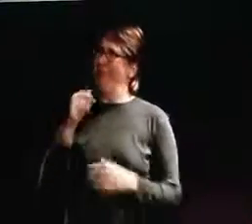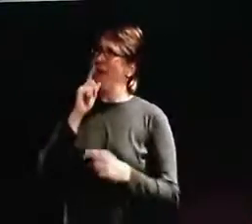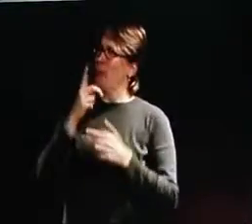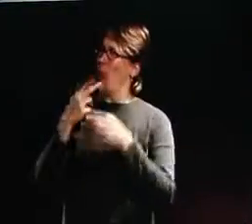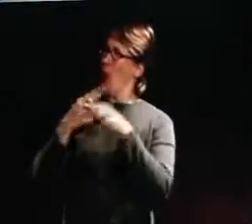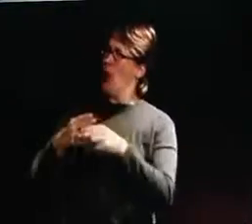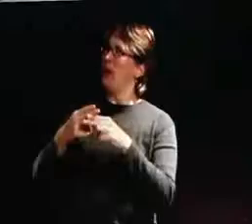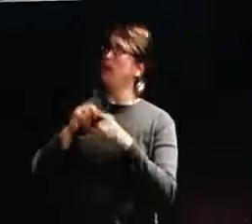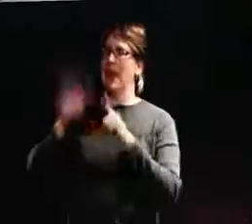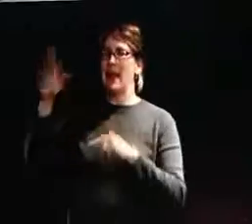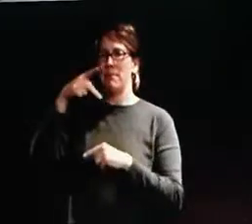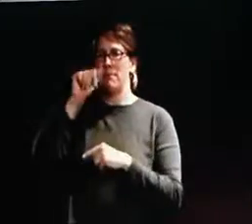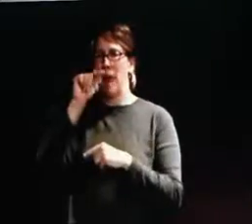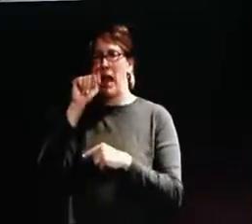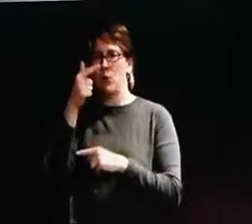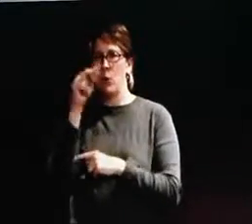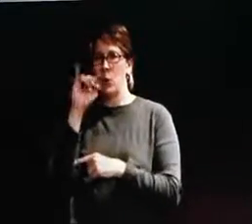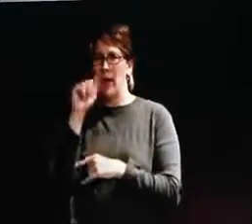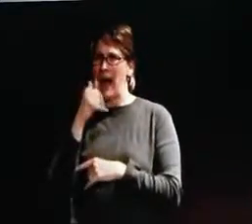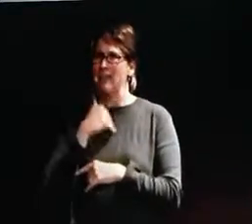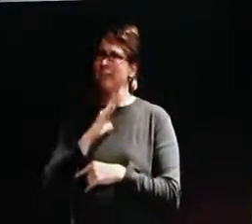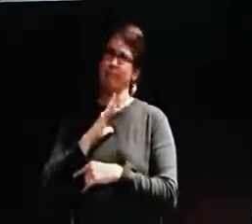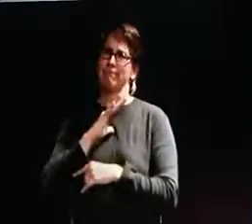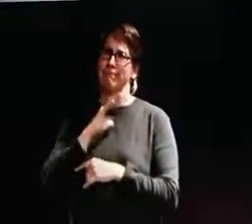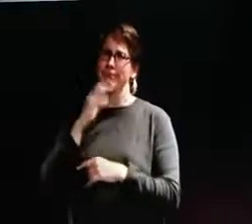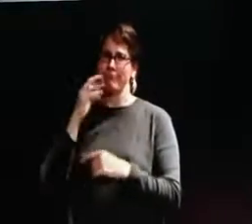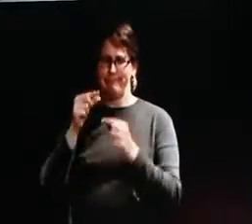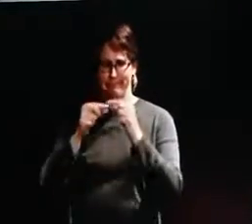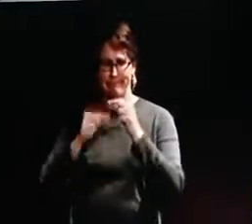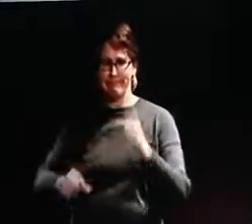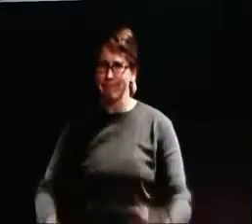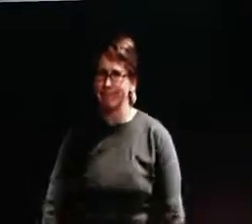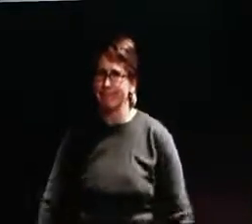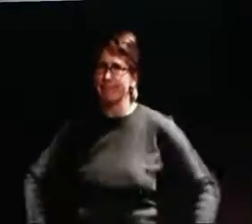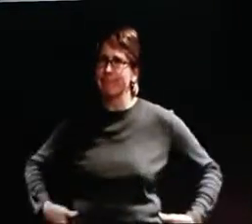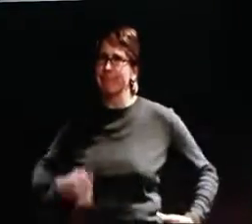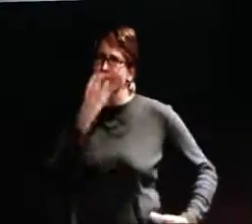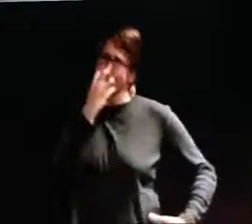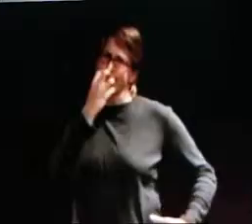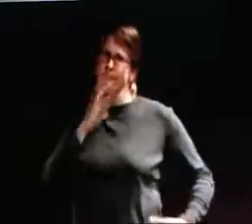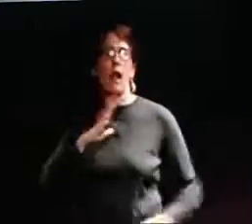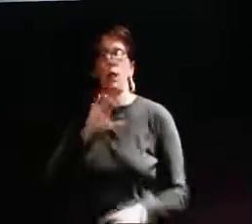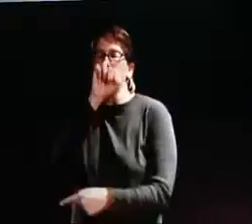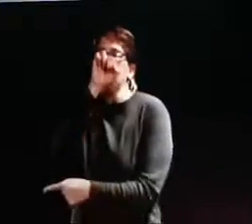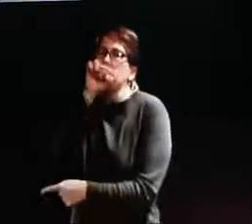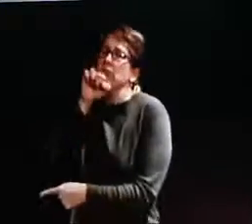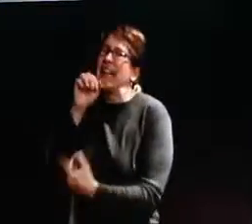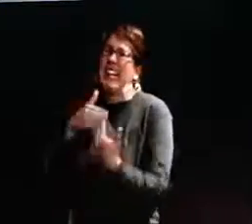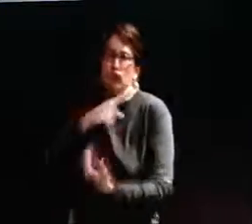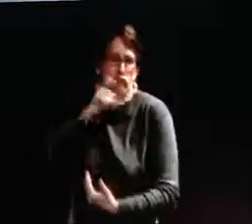of a material that will keep you warm. There's specific brands of very thin,